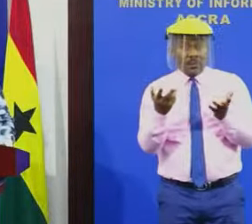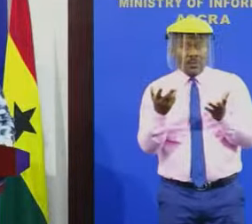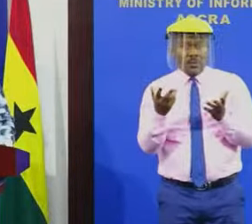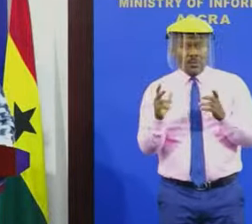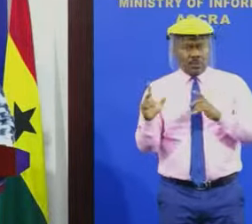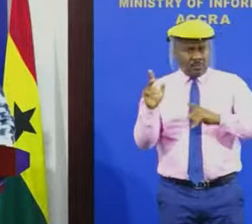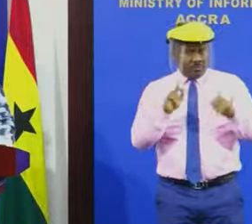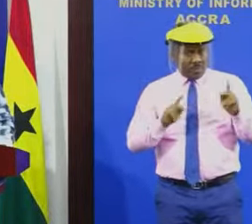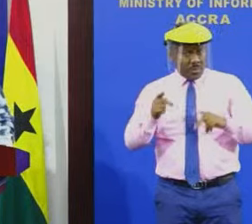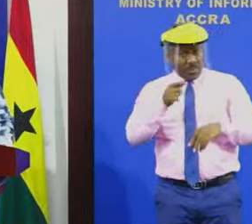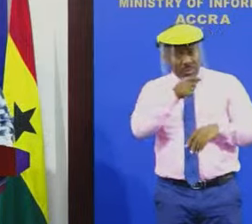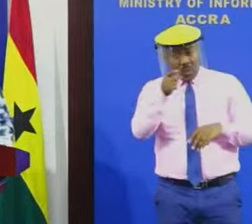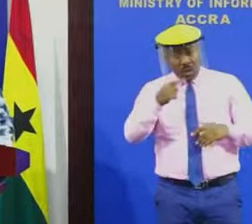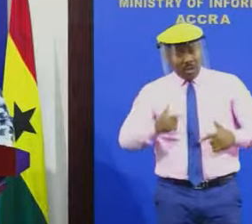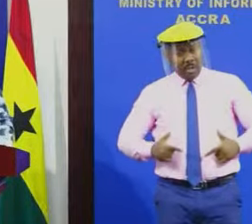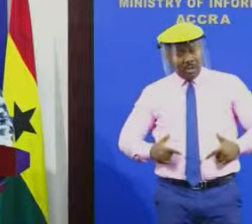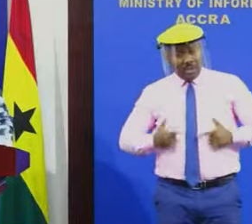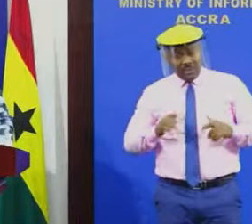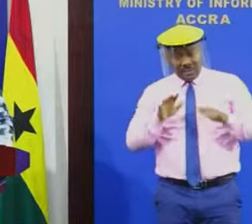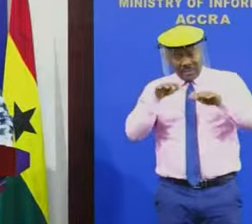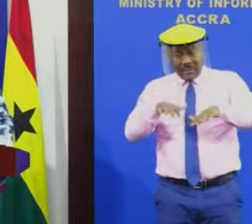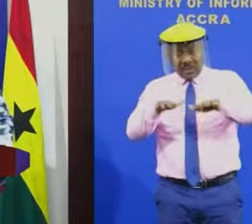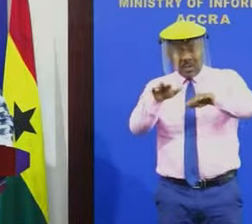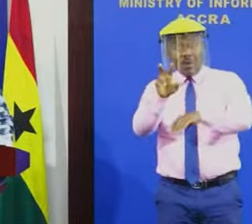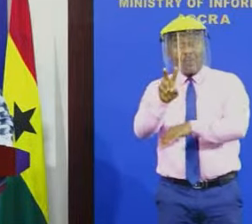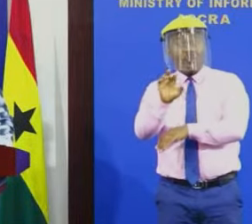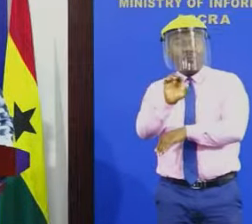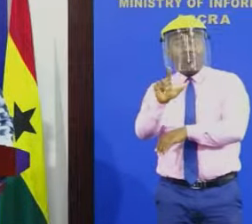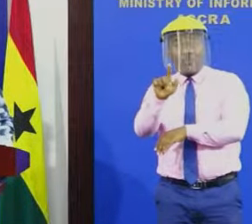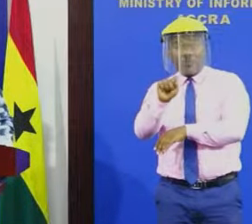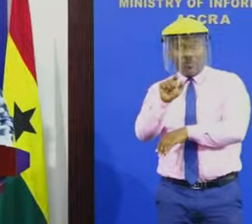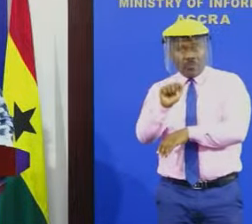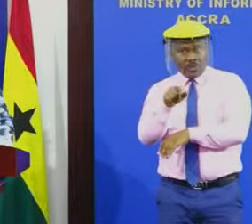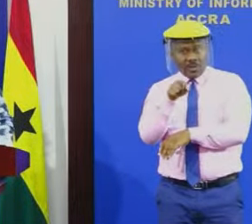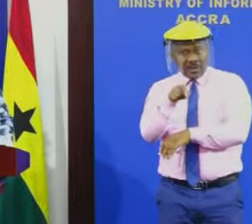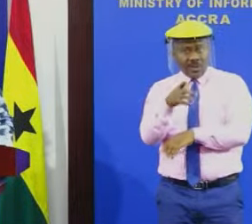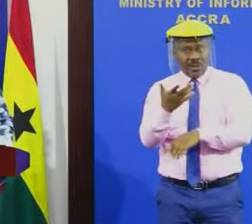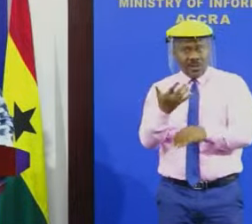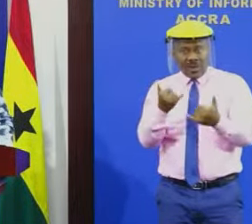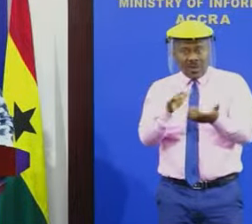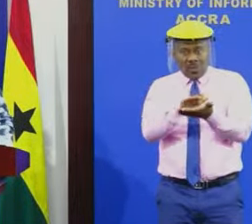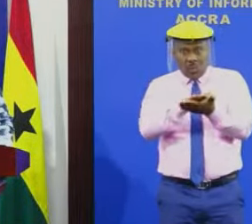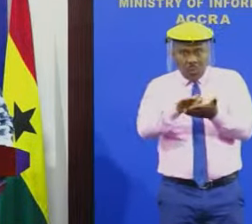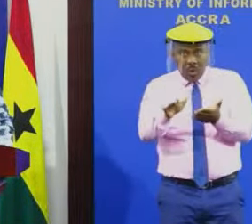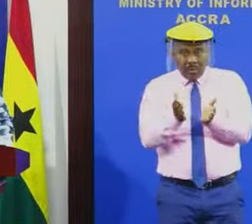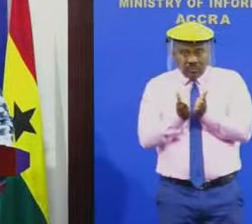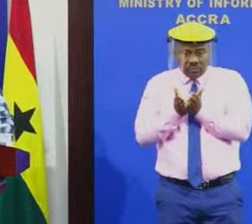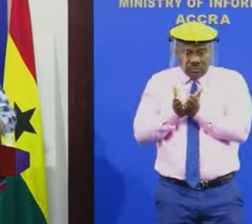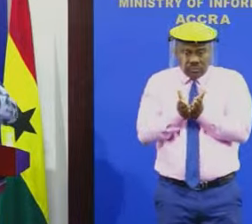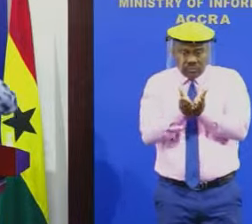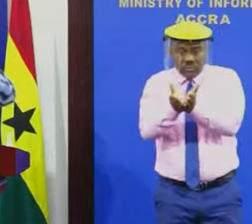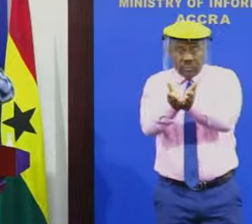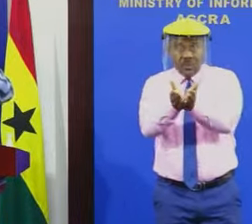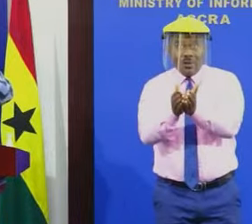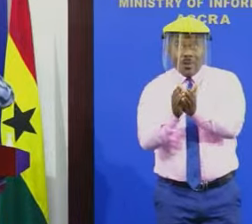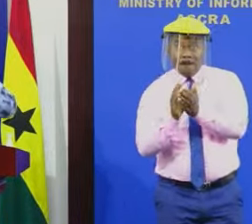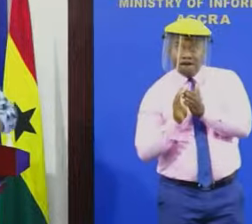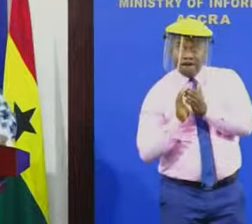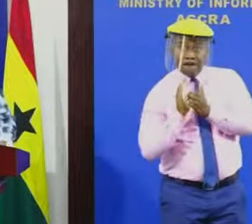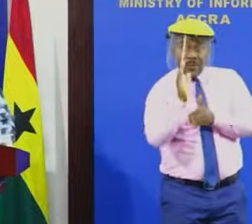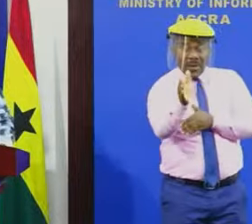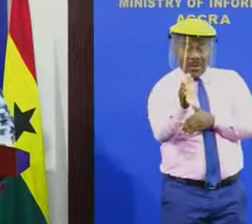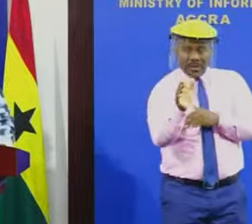of the people along these channels after these exercises were undertaken. In terms of